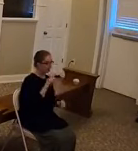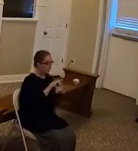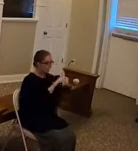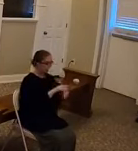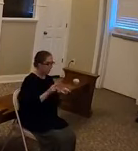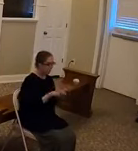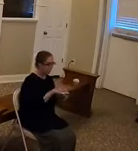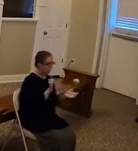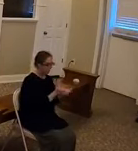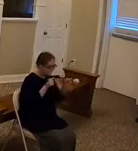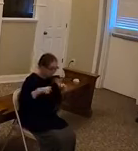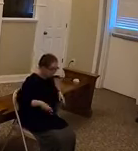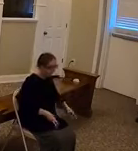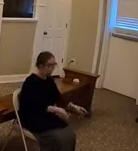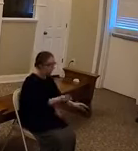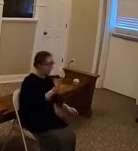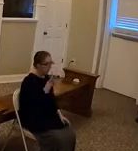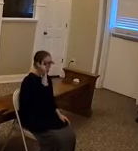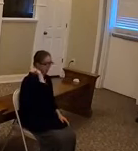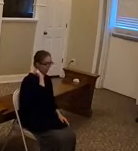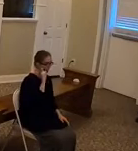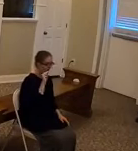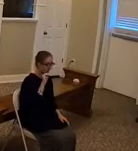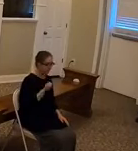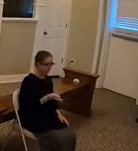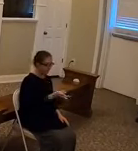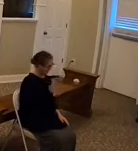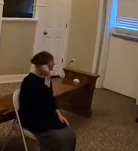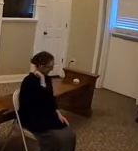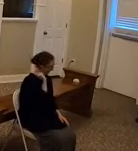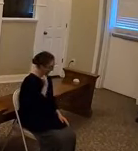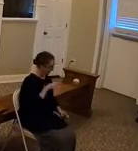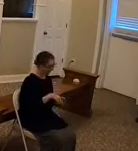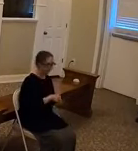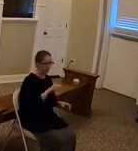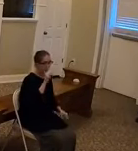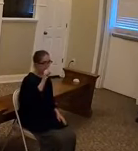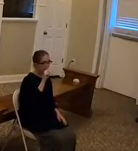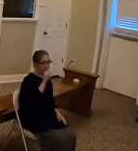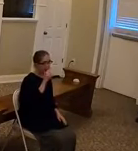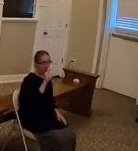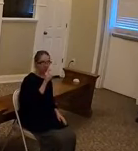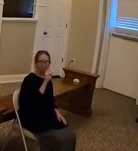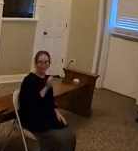it was still that way, that if you were lame, you were just out of luck.